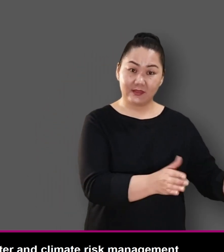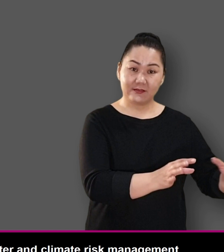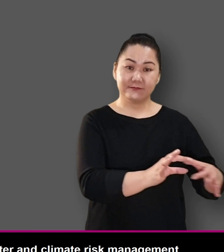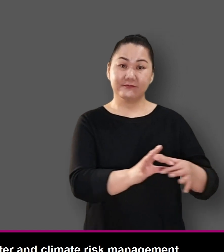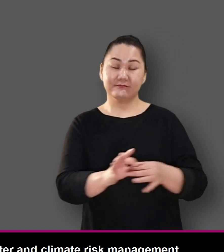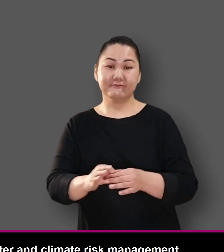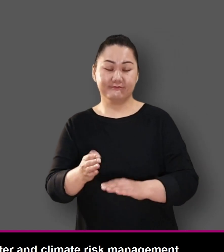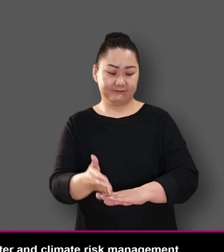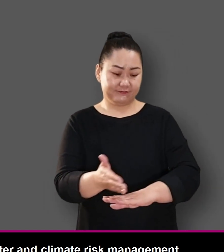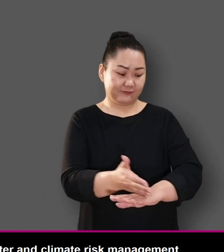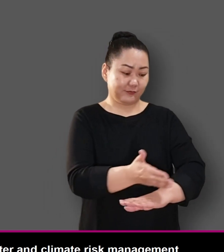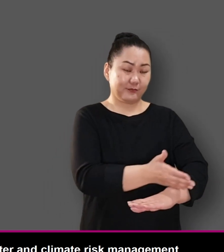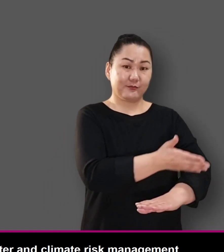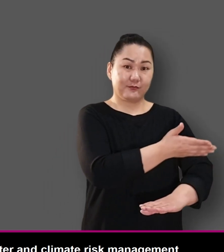and climate risk management